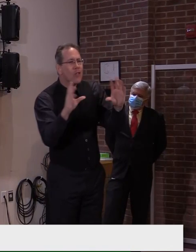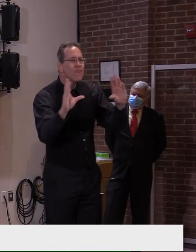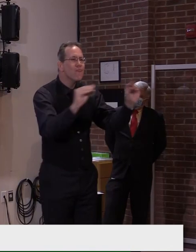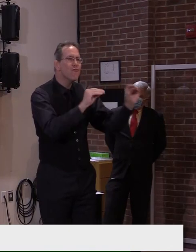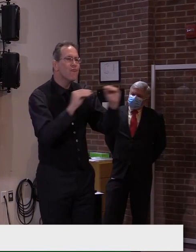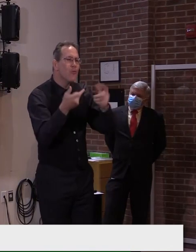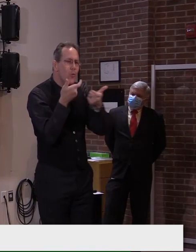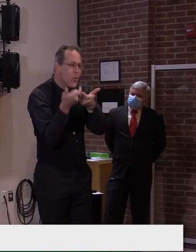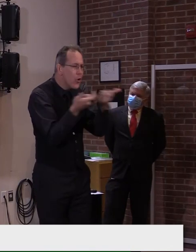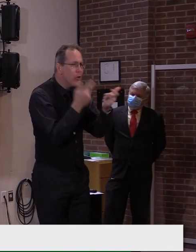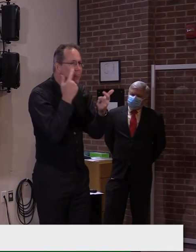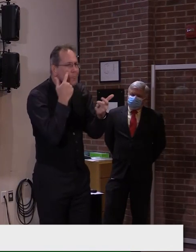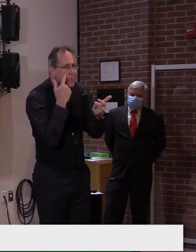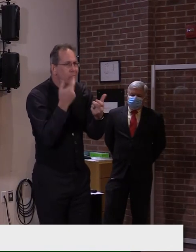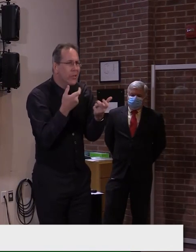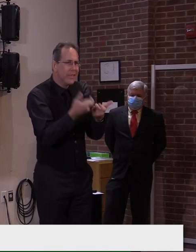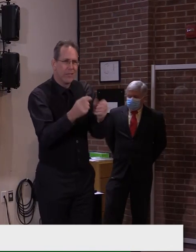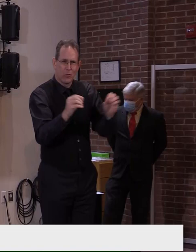Great. Thank you so much. That's all for me.